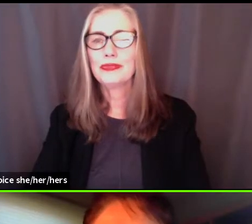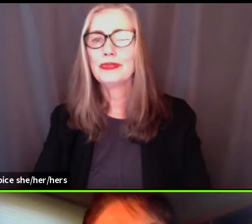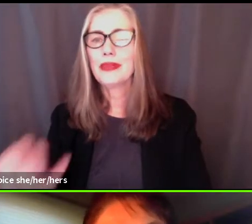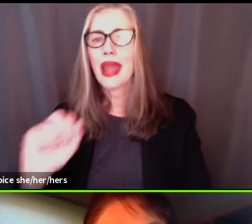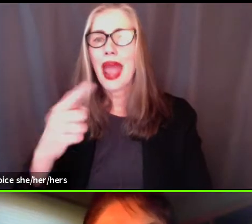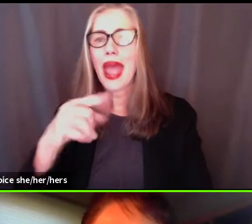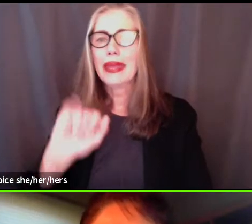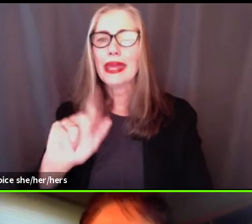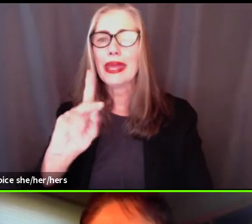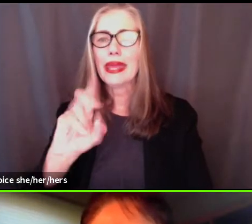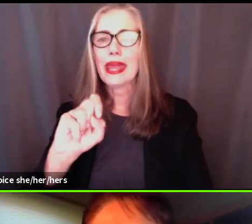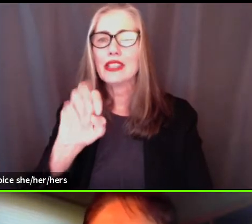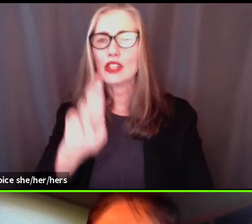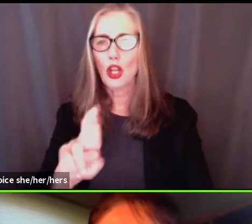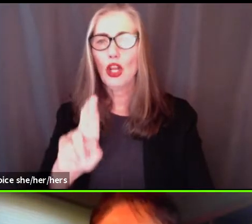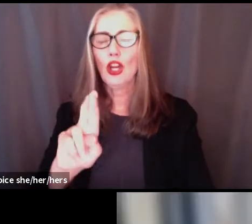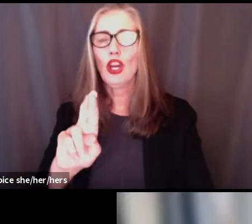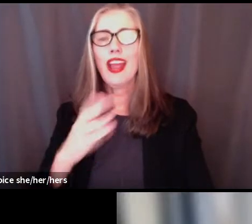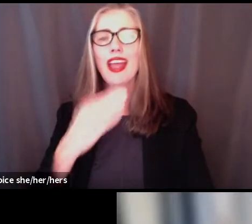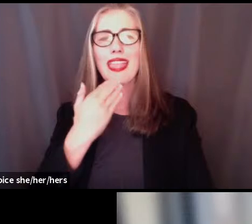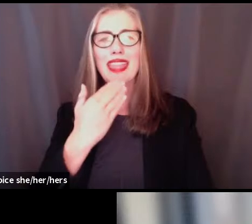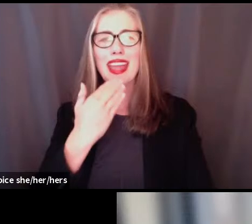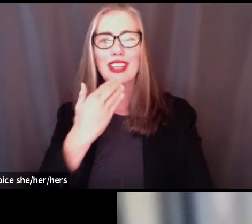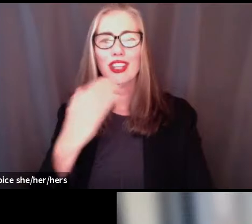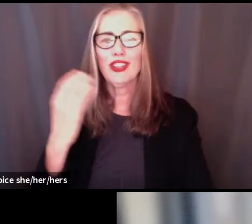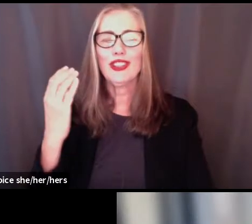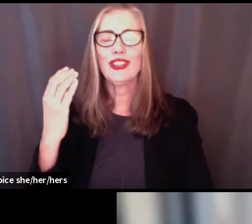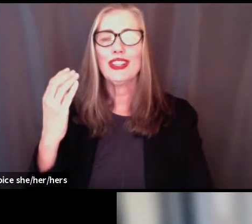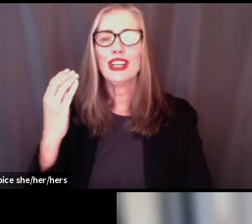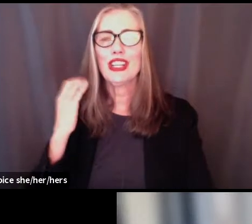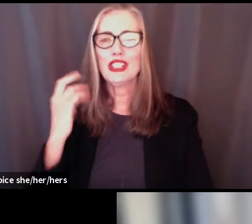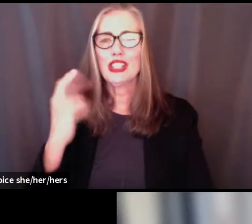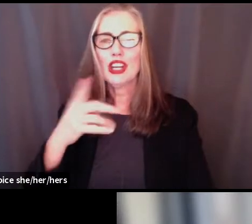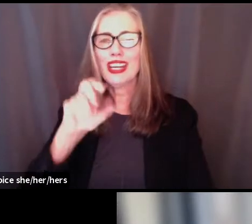Thank you, Chair Hicks. I'm going to get started.